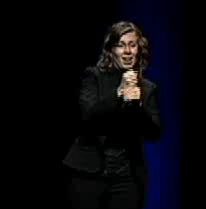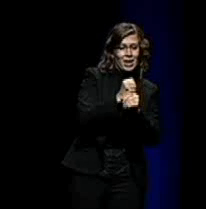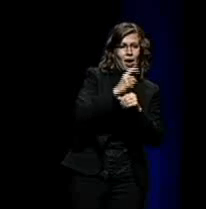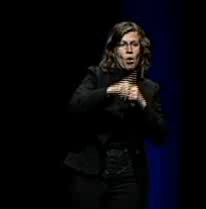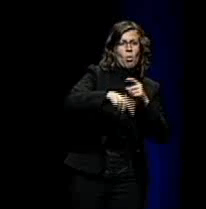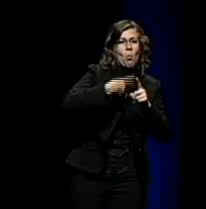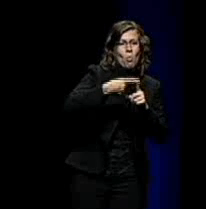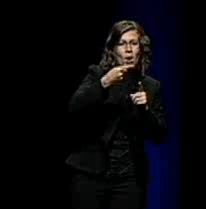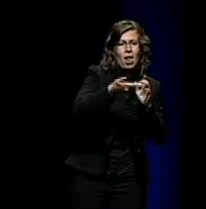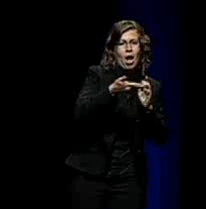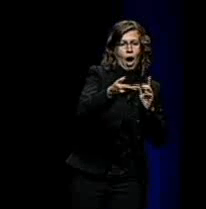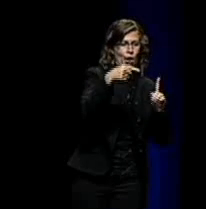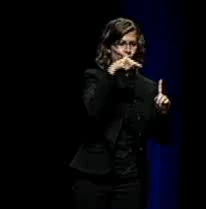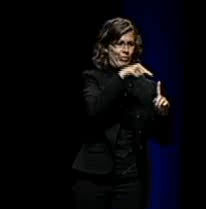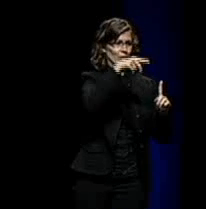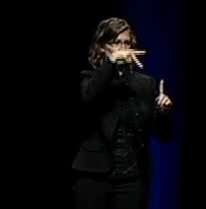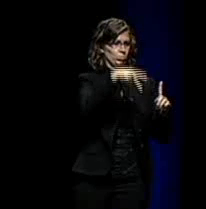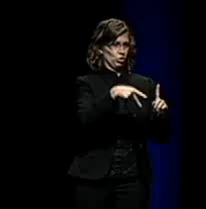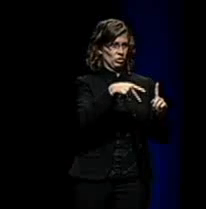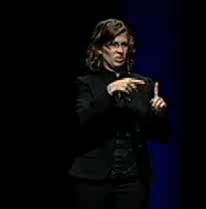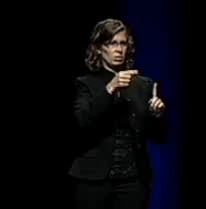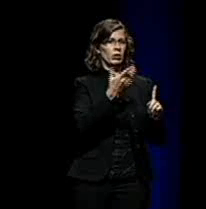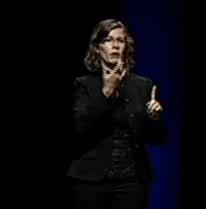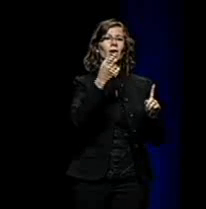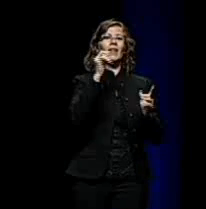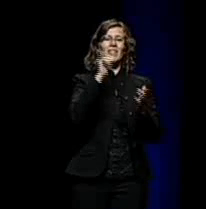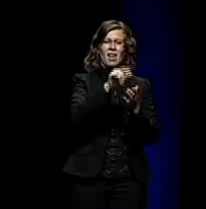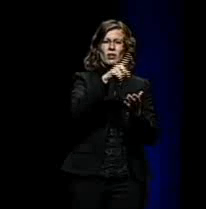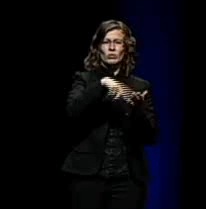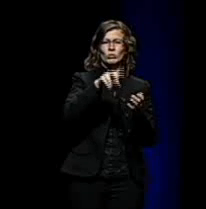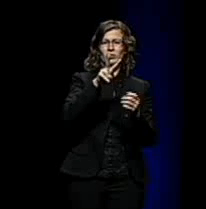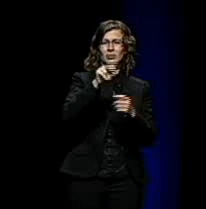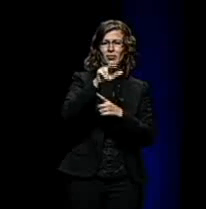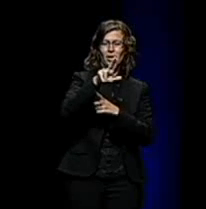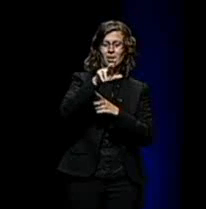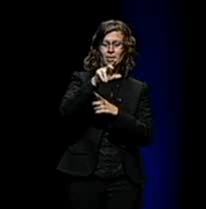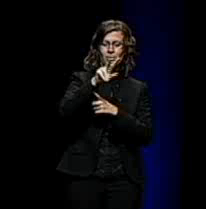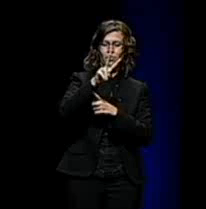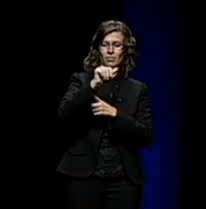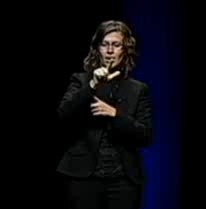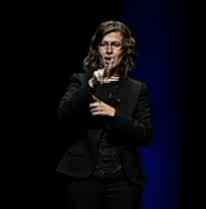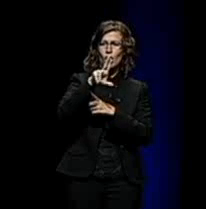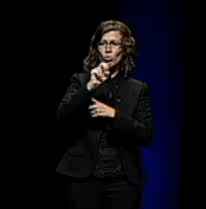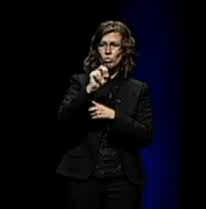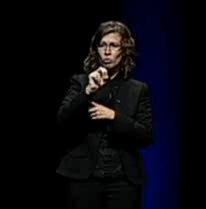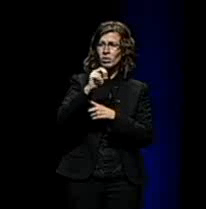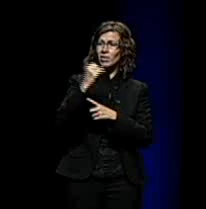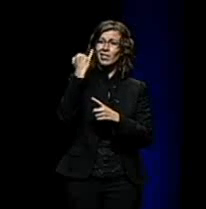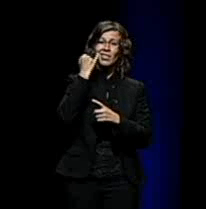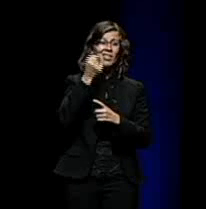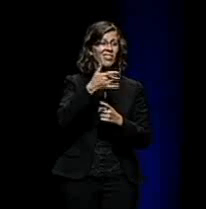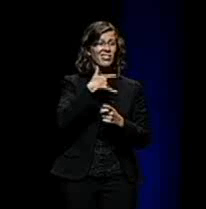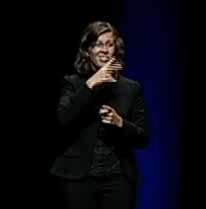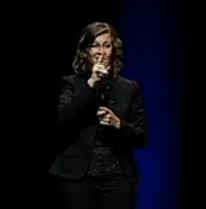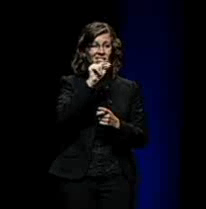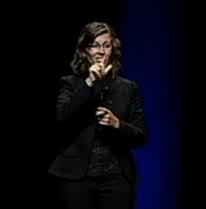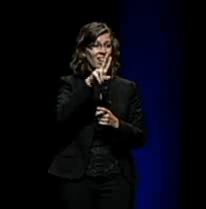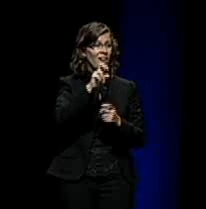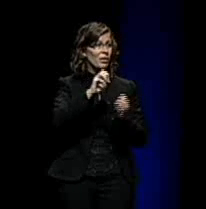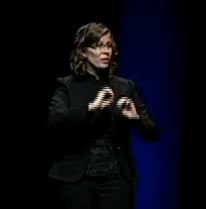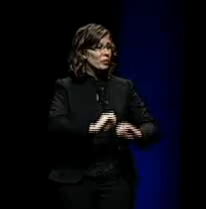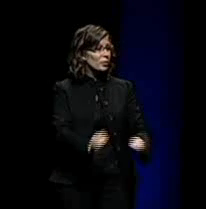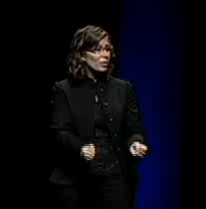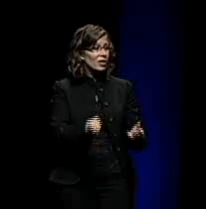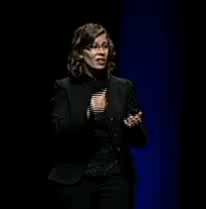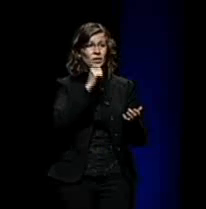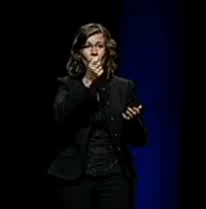person. That's where value comes in. If you don't have value, if you don't have understanding, if you don't have, I'm